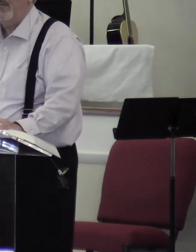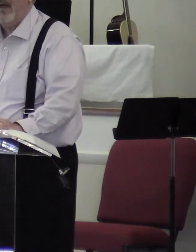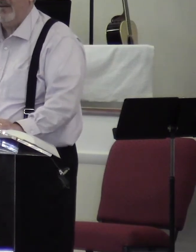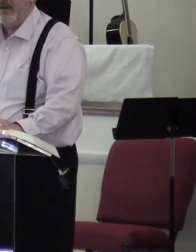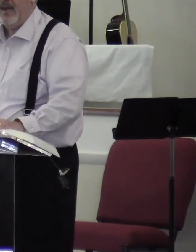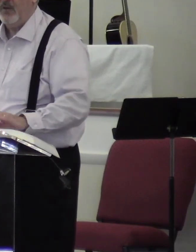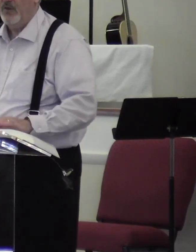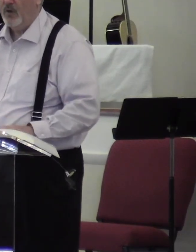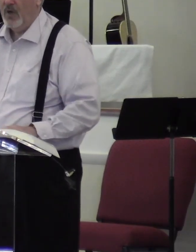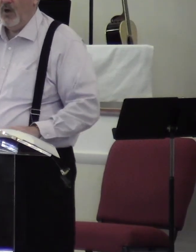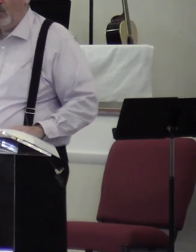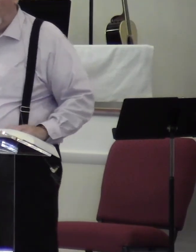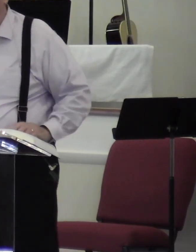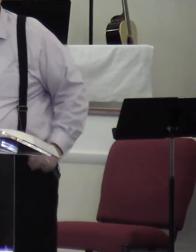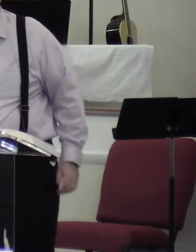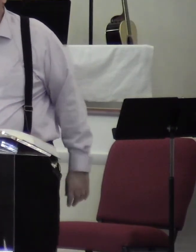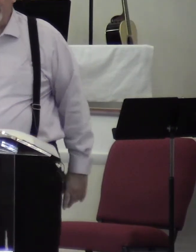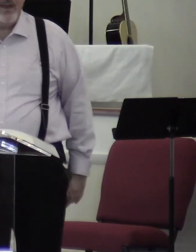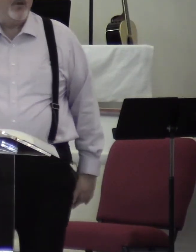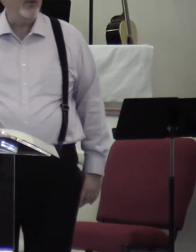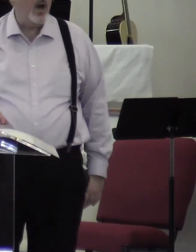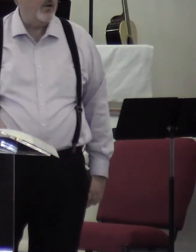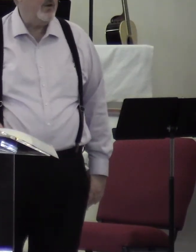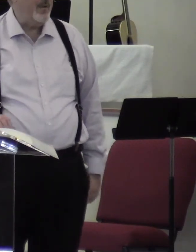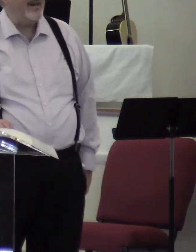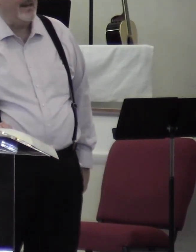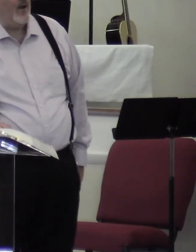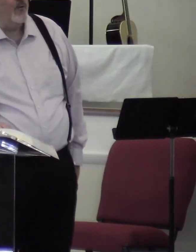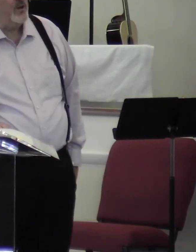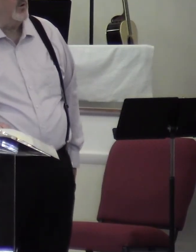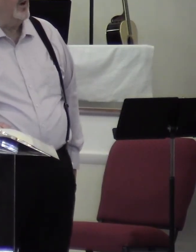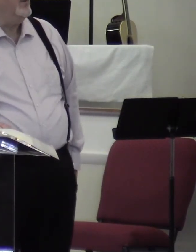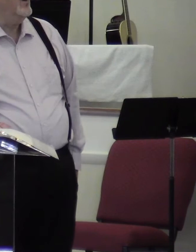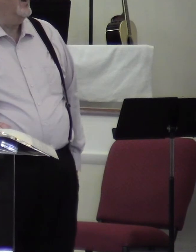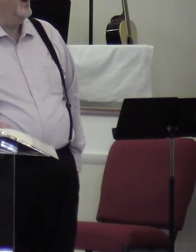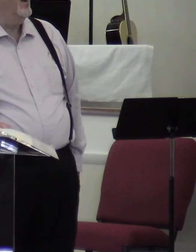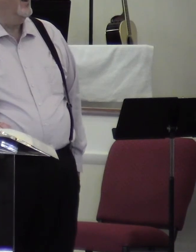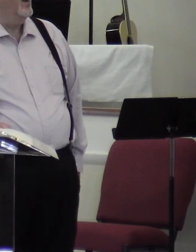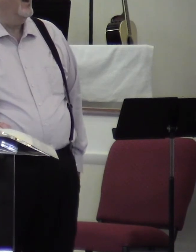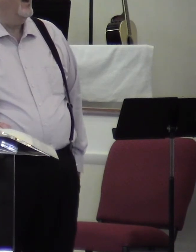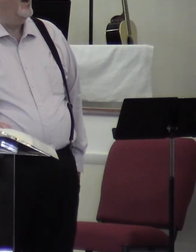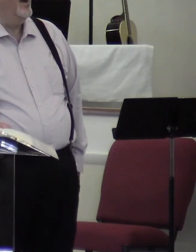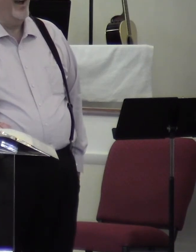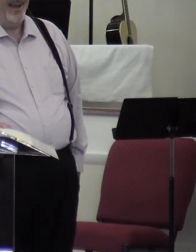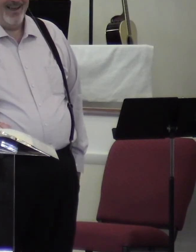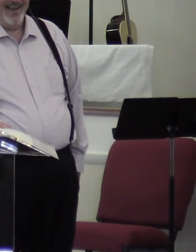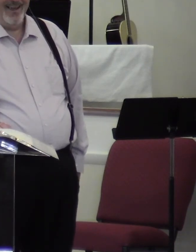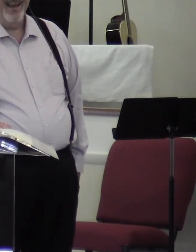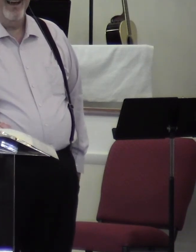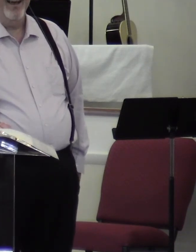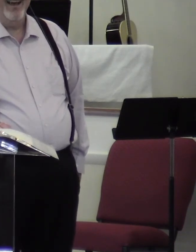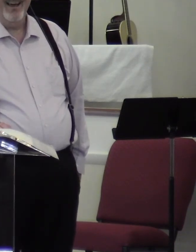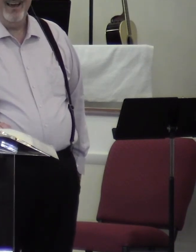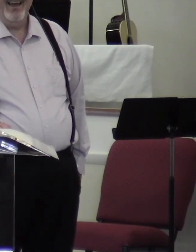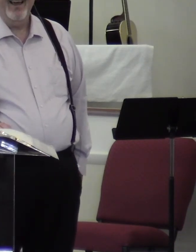when I got back to Mechanicsville was I put $1,000 in a bank account for each one of you?